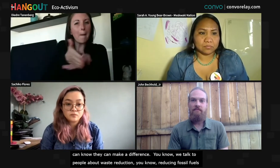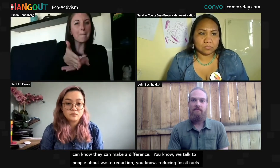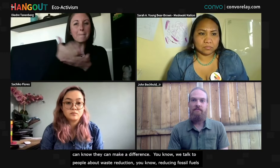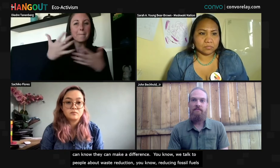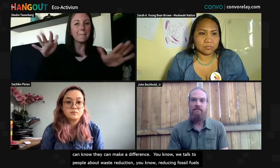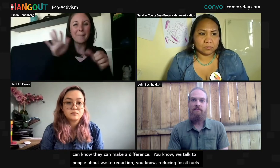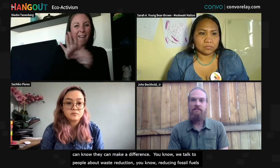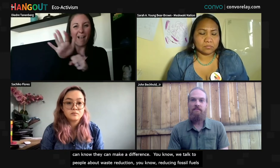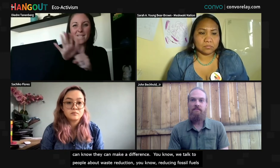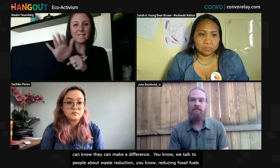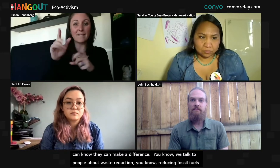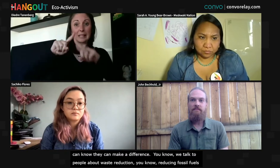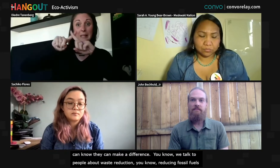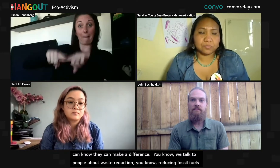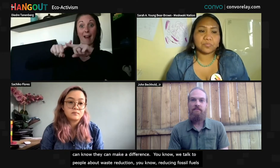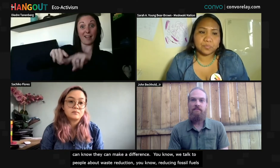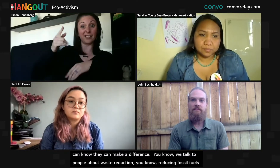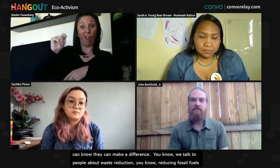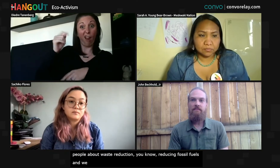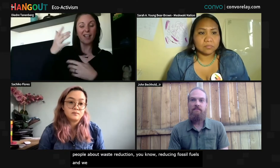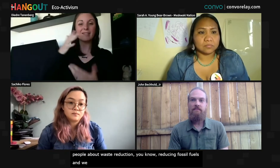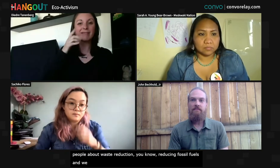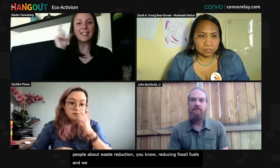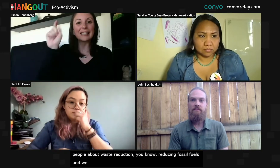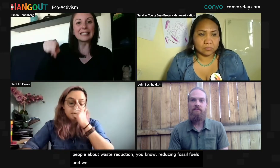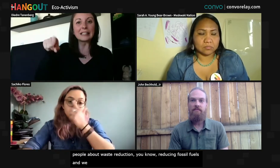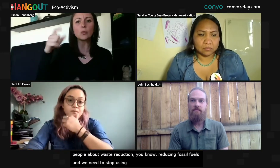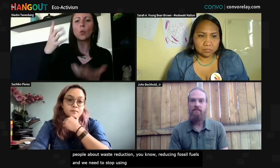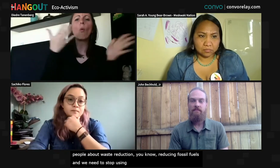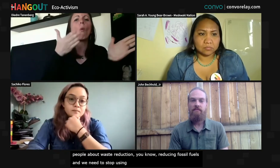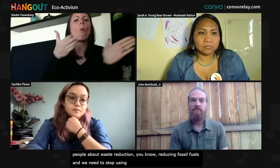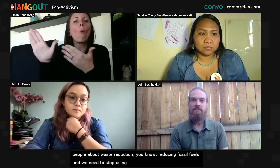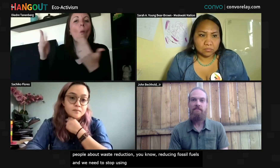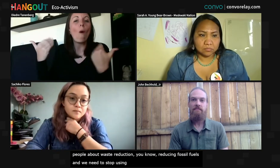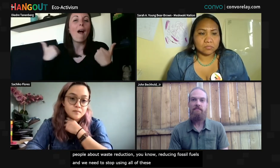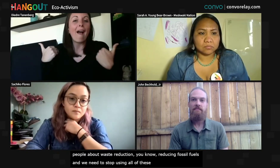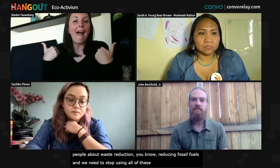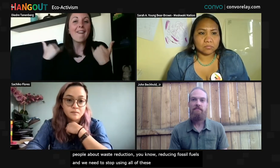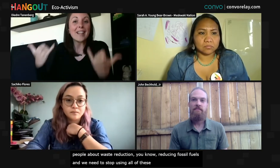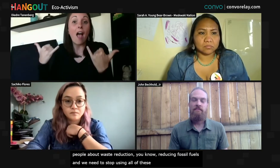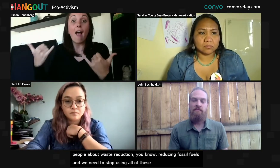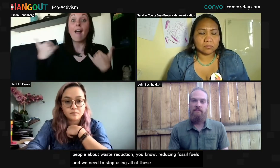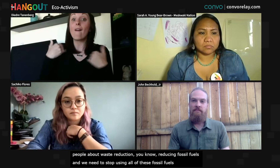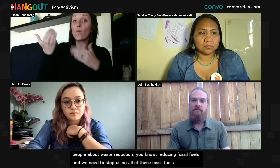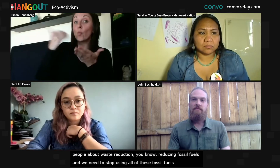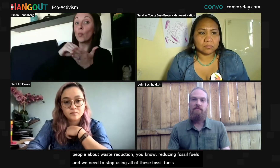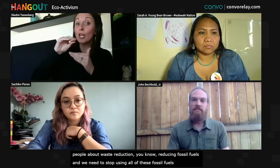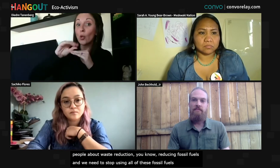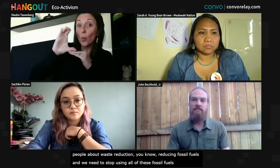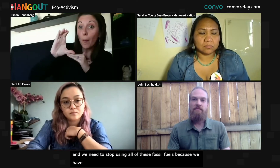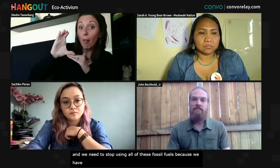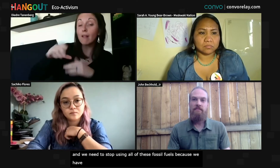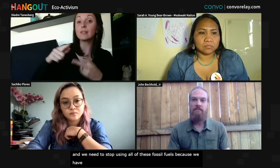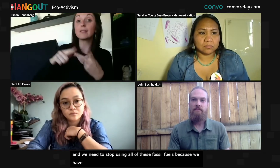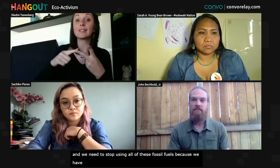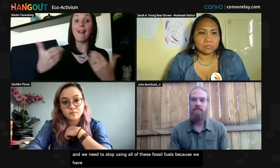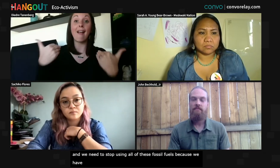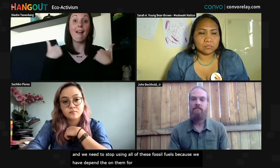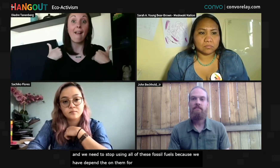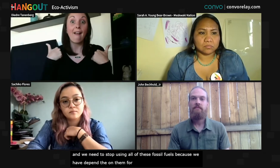And we need to stop using all of these fossil fuels because we've depended on them for a long time. And we